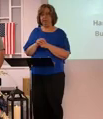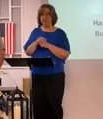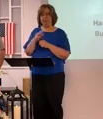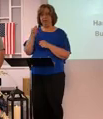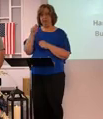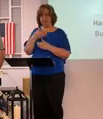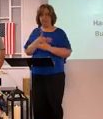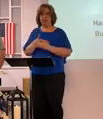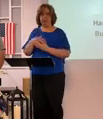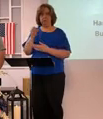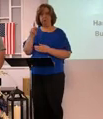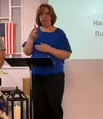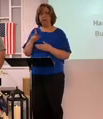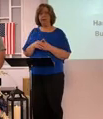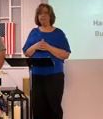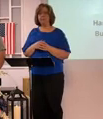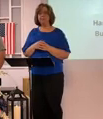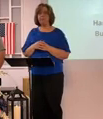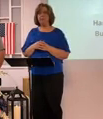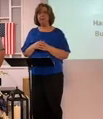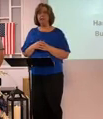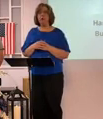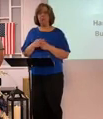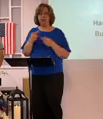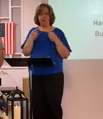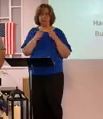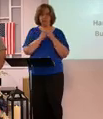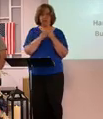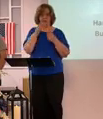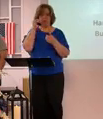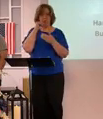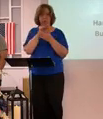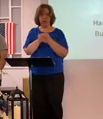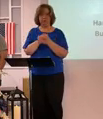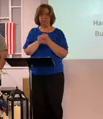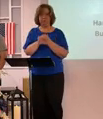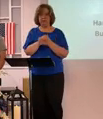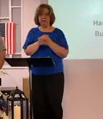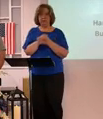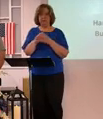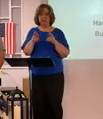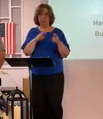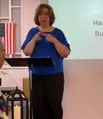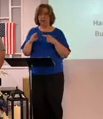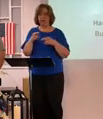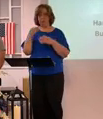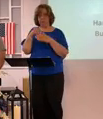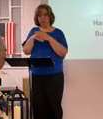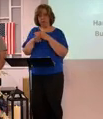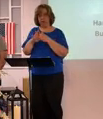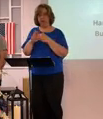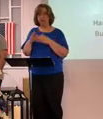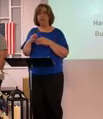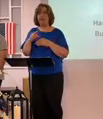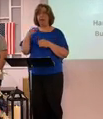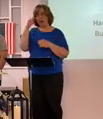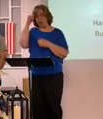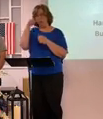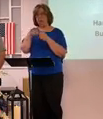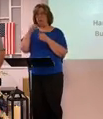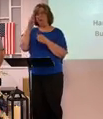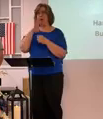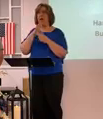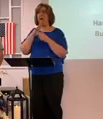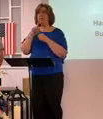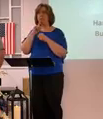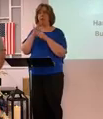given, you know, in birth with, or in labor with him, all I could think of is God's promise, God's promise. So that's why we